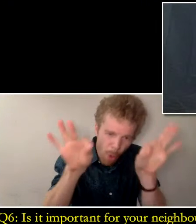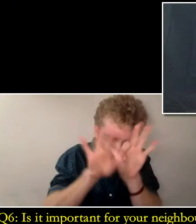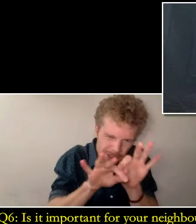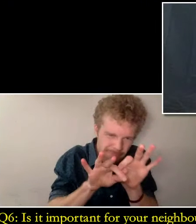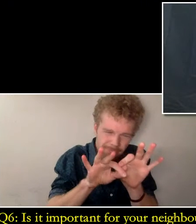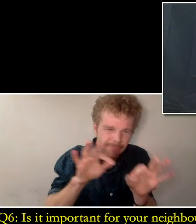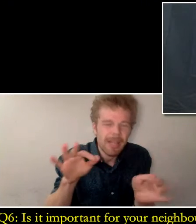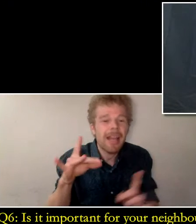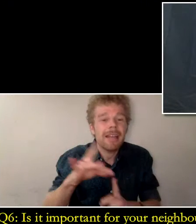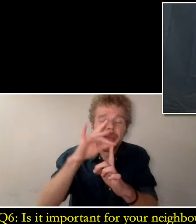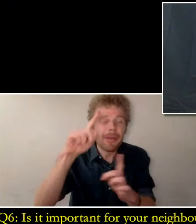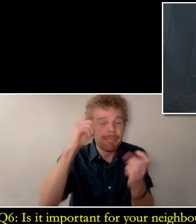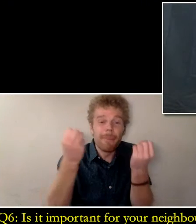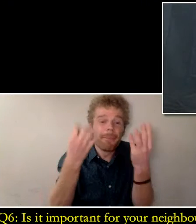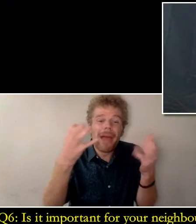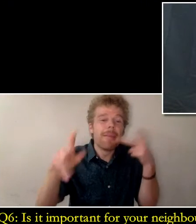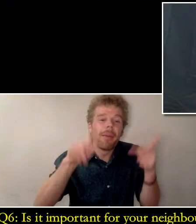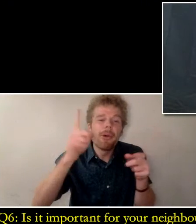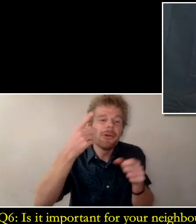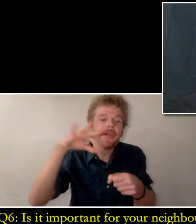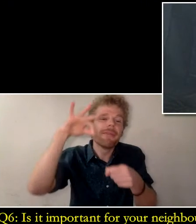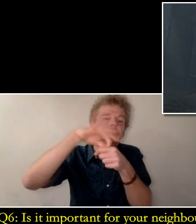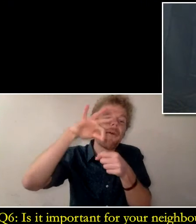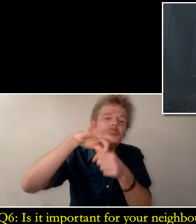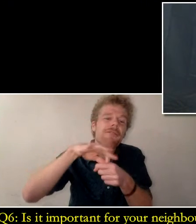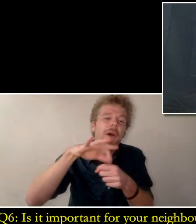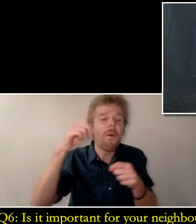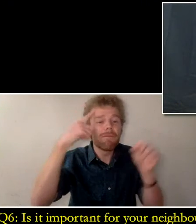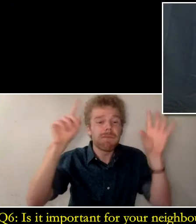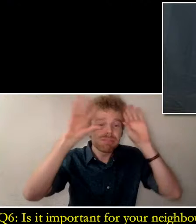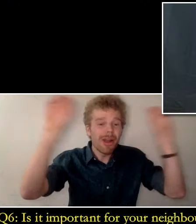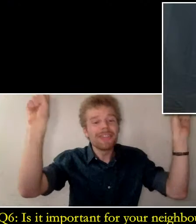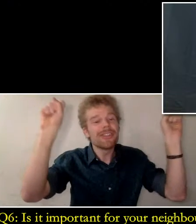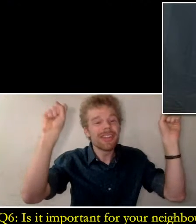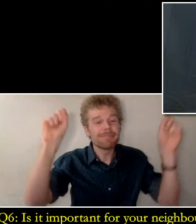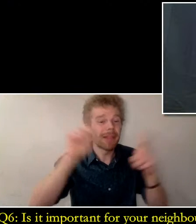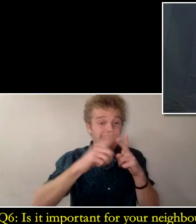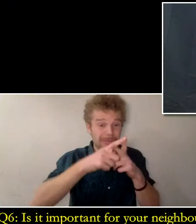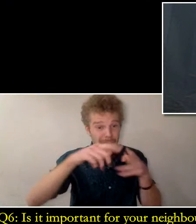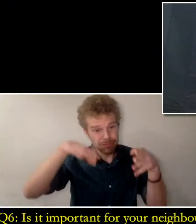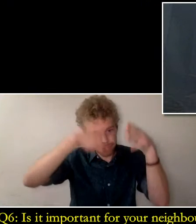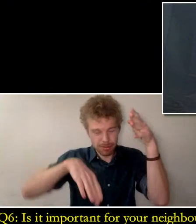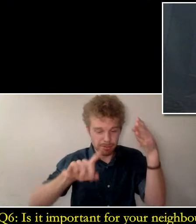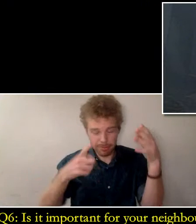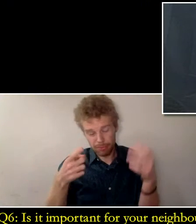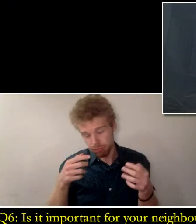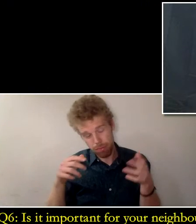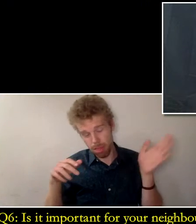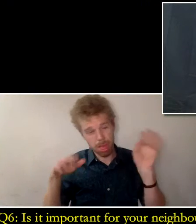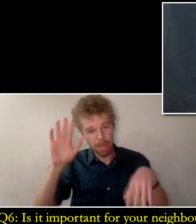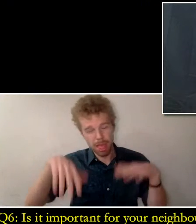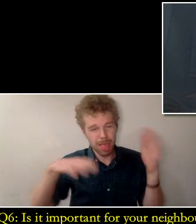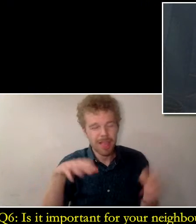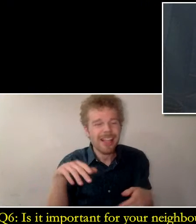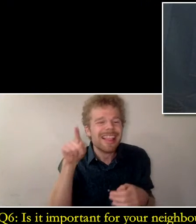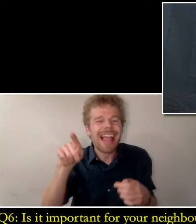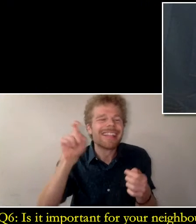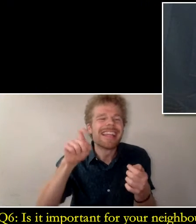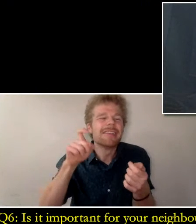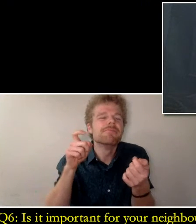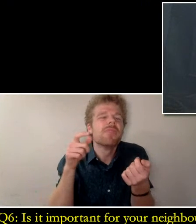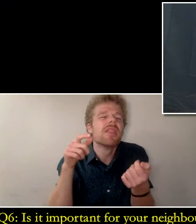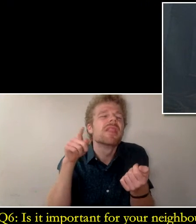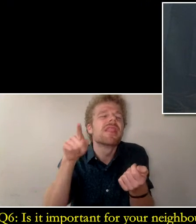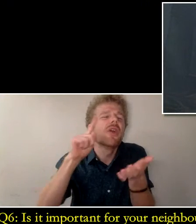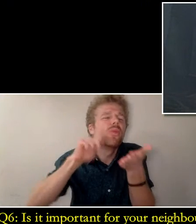Okay, sure. Name recognition is the most important part of this process. Many people go into